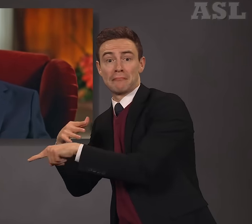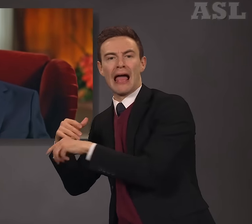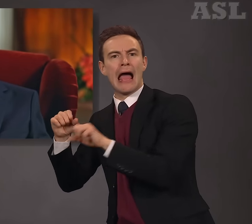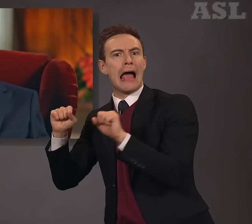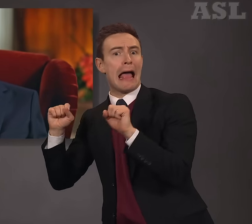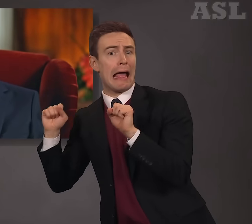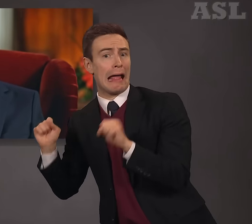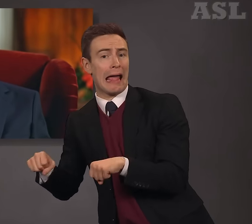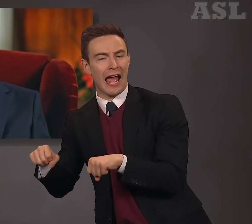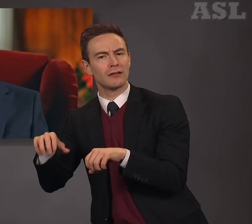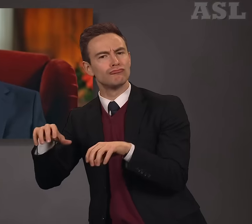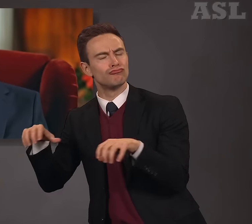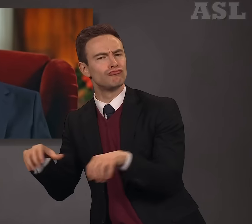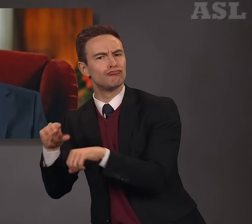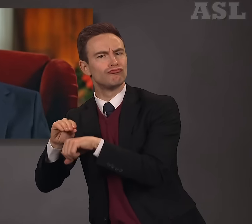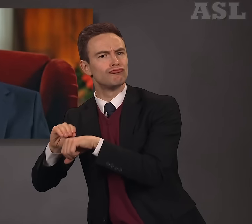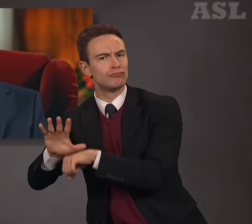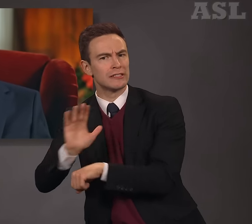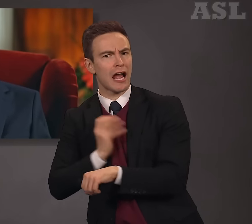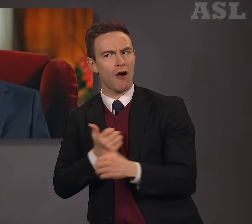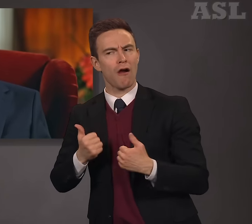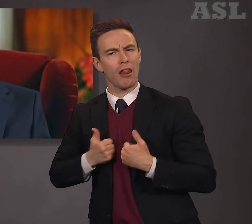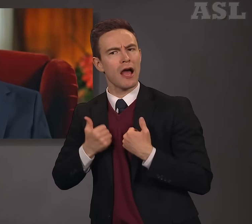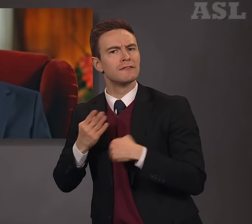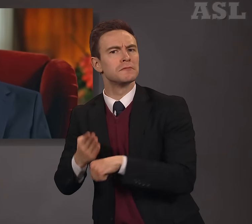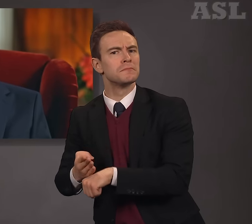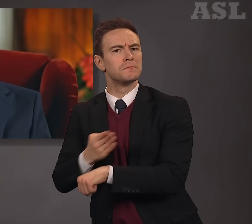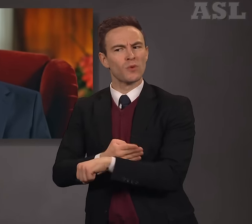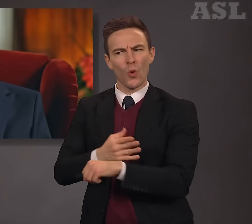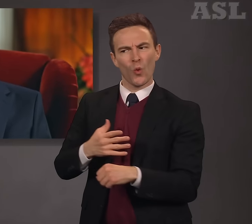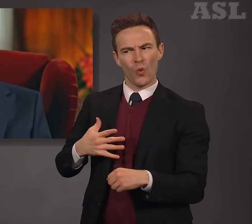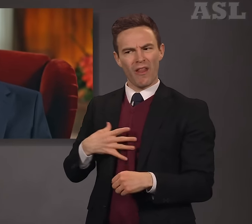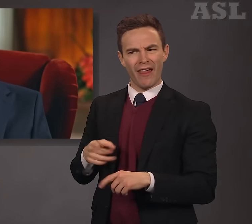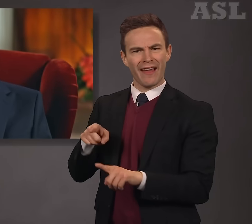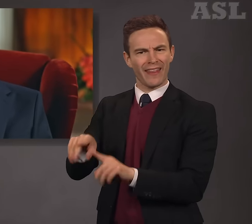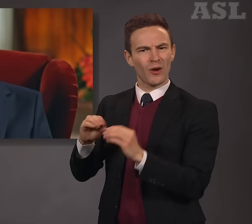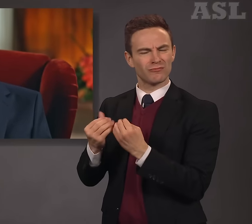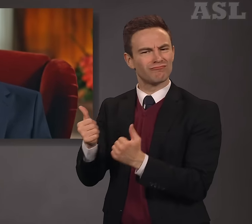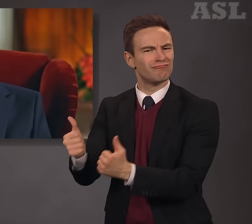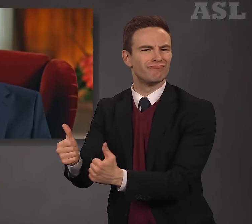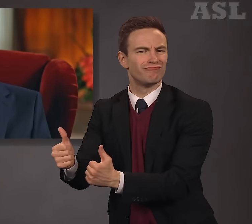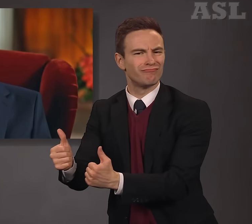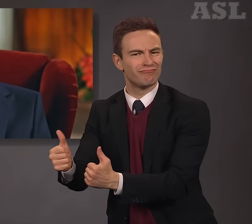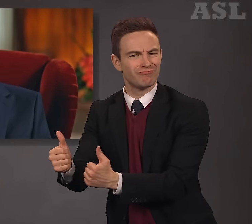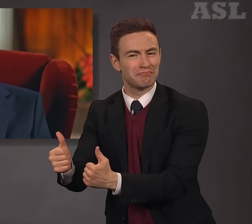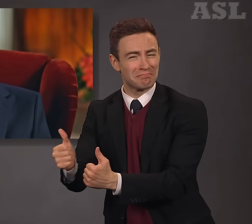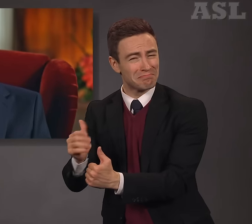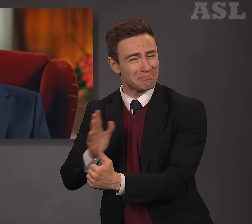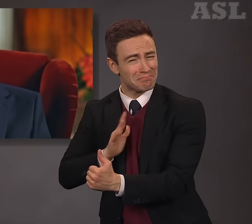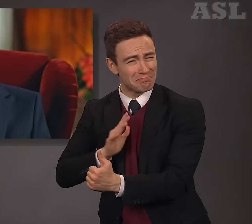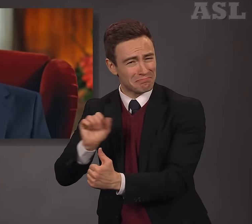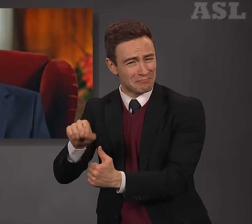Many other organizations can and do make your life better here in mortality.